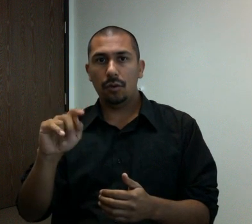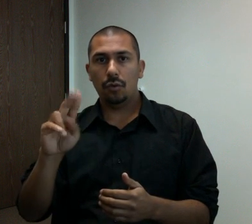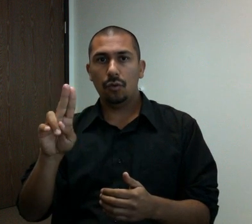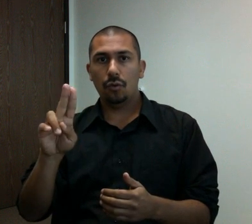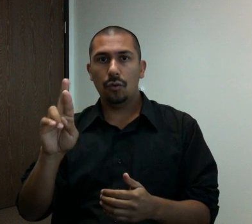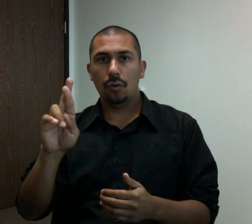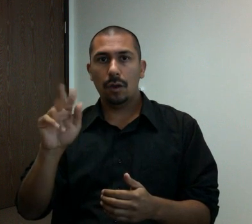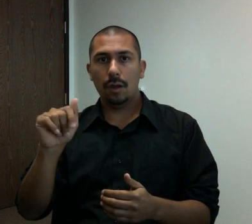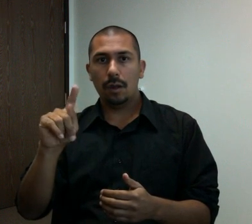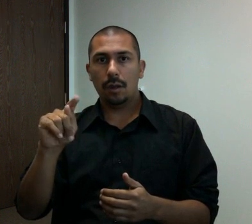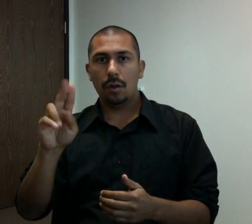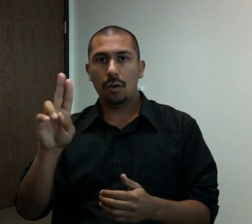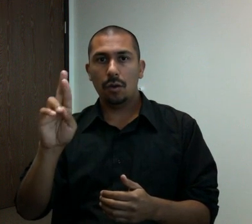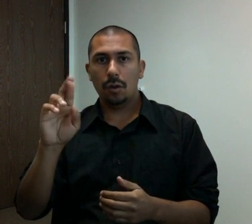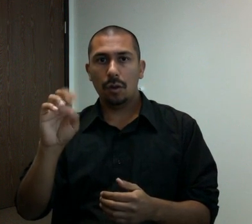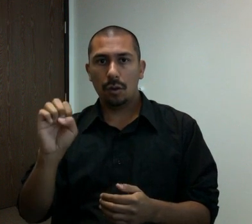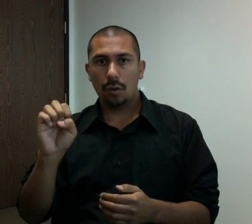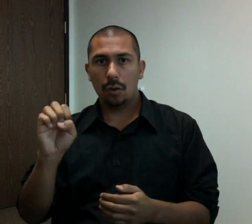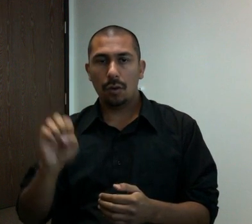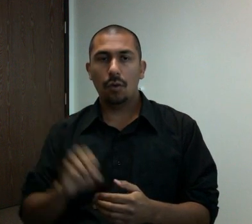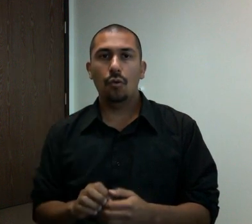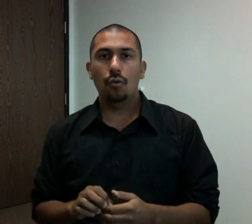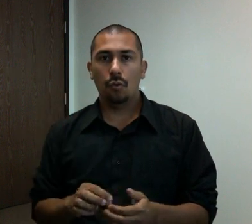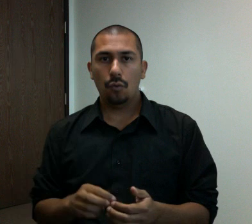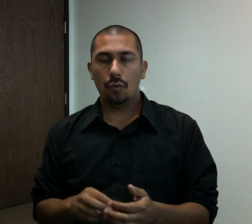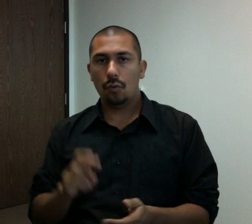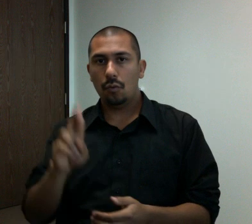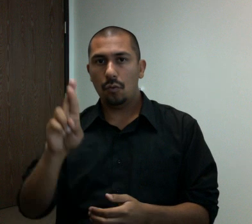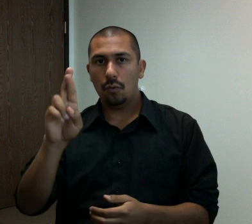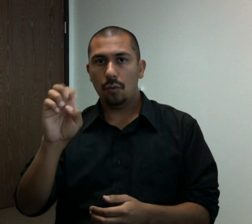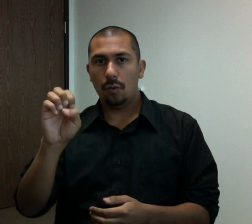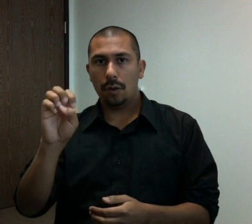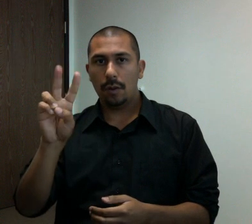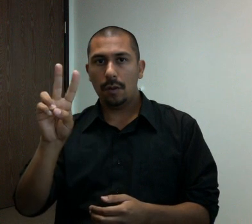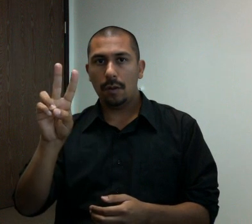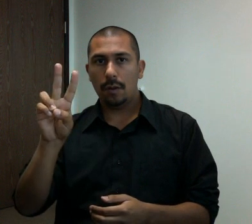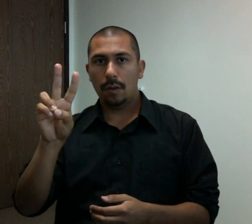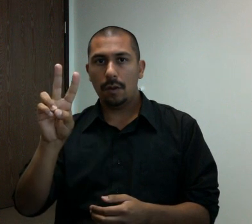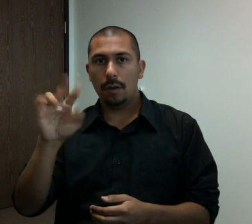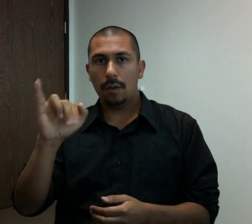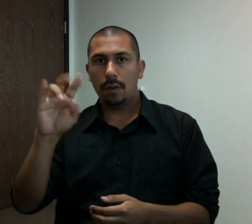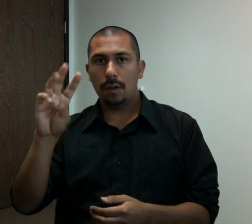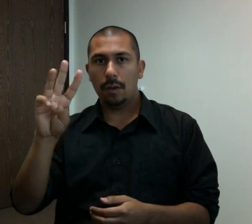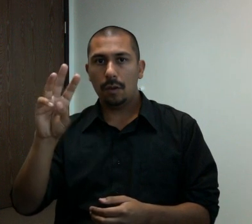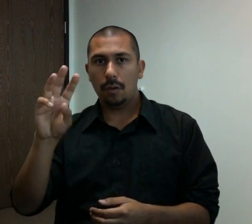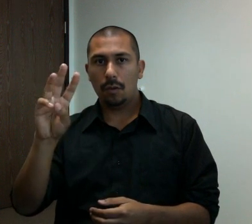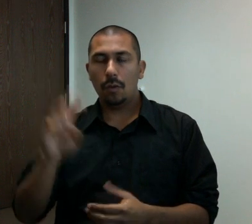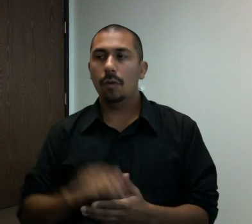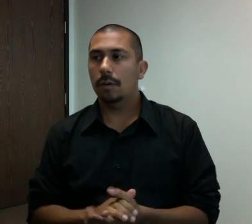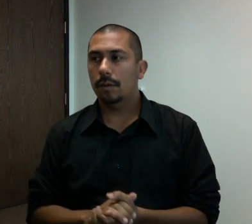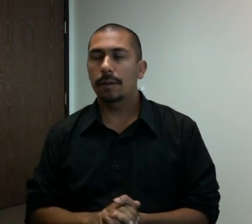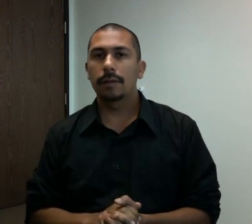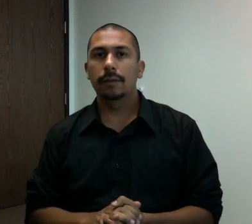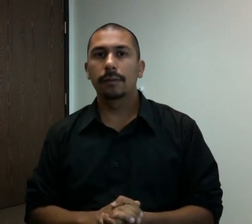thesis, but it's a start. So students are always tempted to summarize the article, and then in their